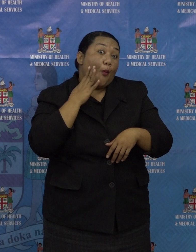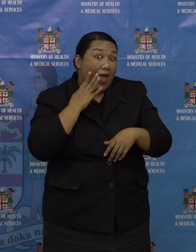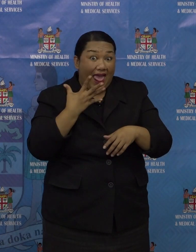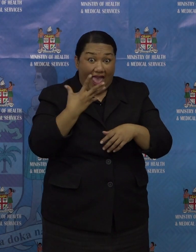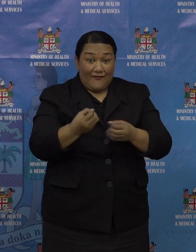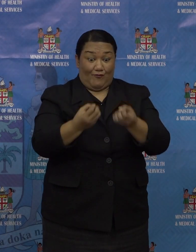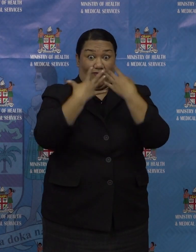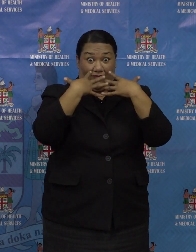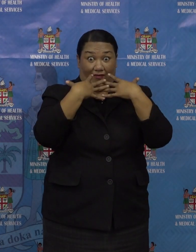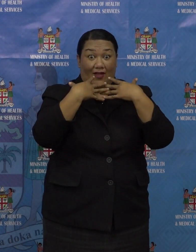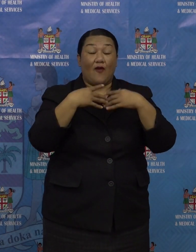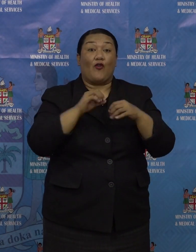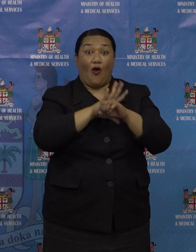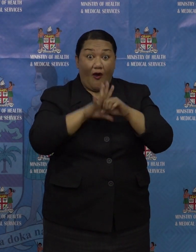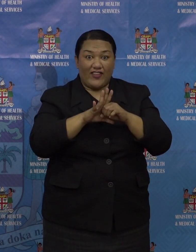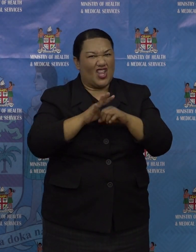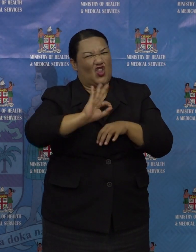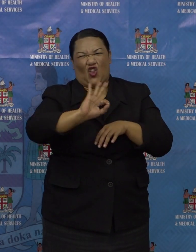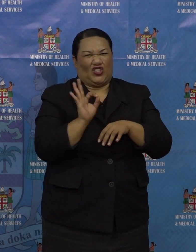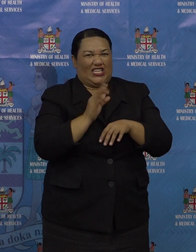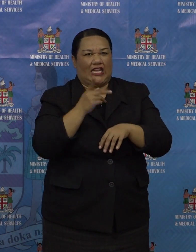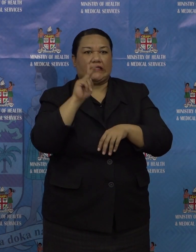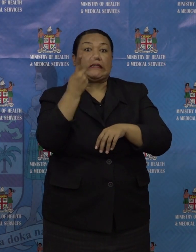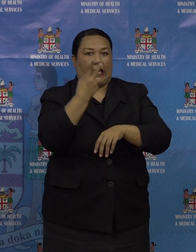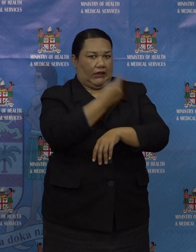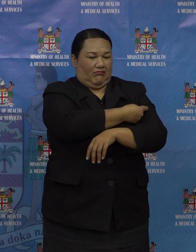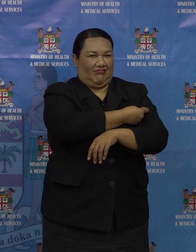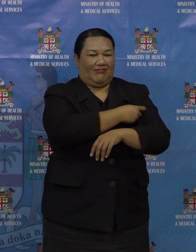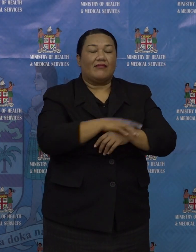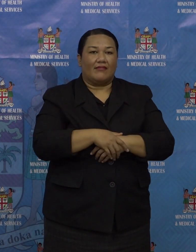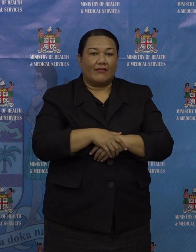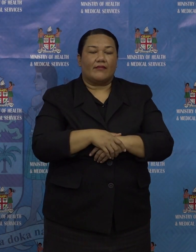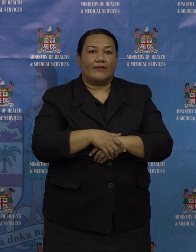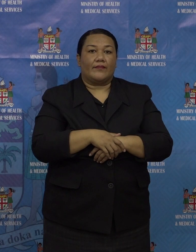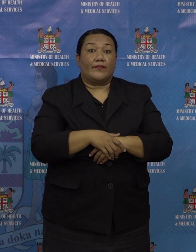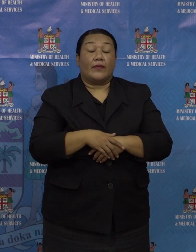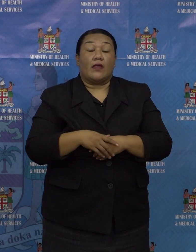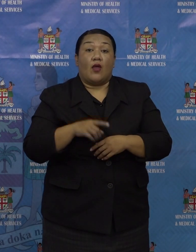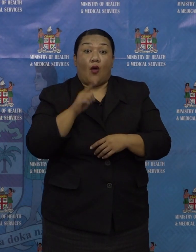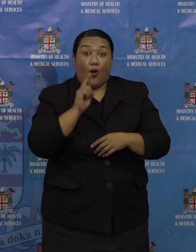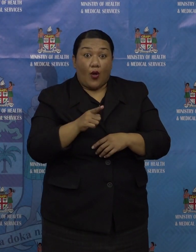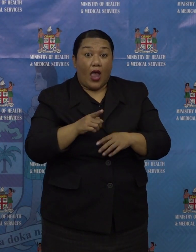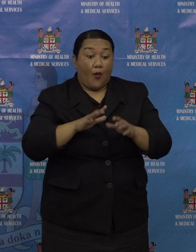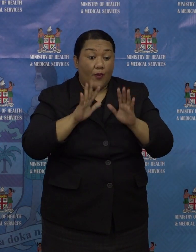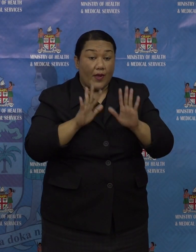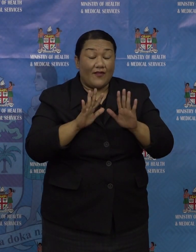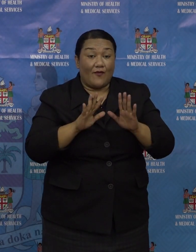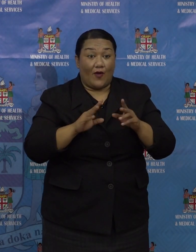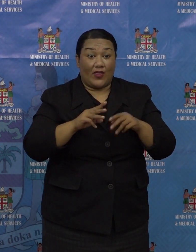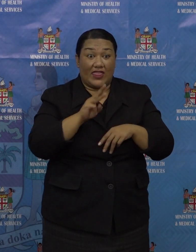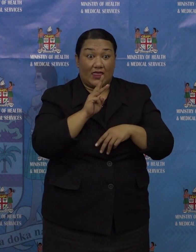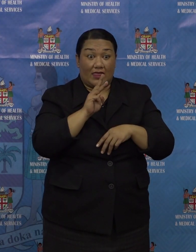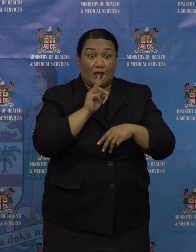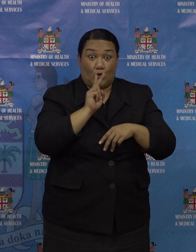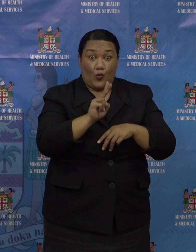became infected. A person must have 2 doses of the vaccine and wait at least 2 weeks after that second dose to